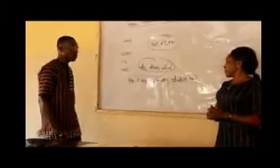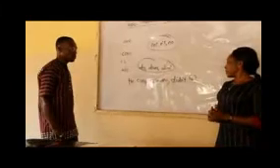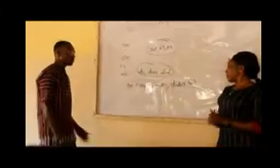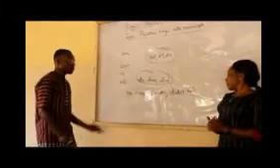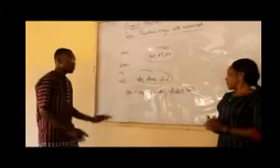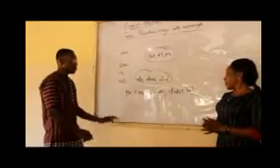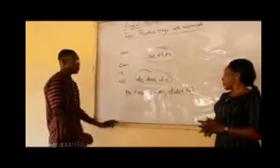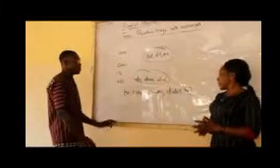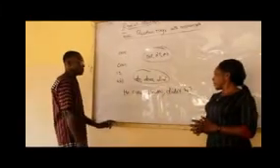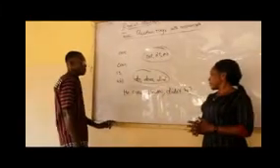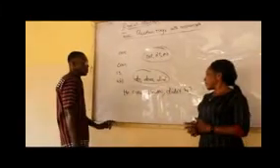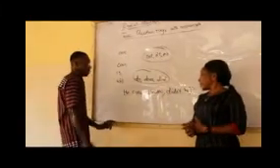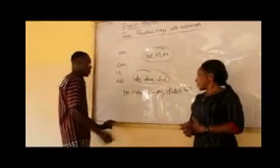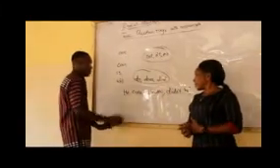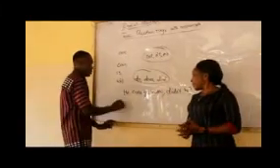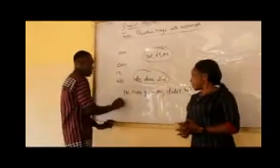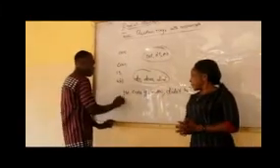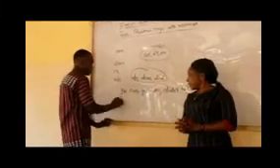No?